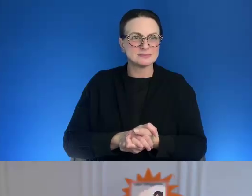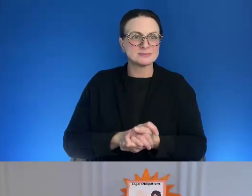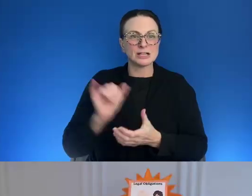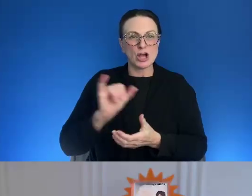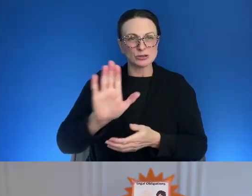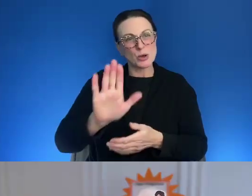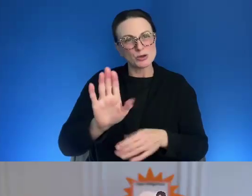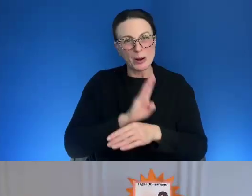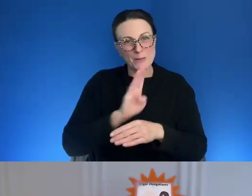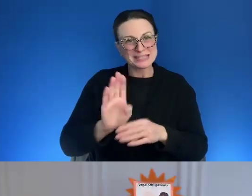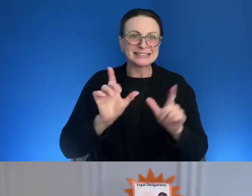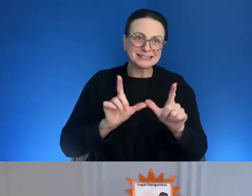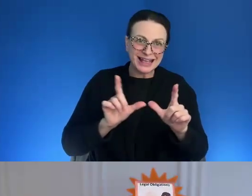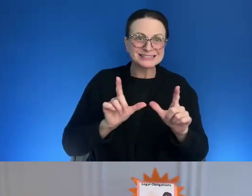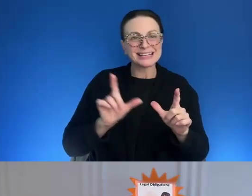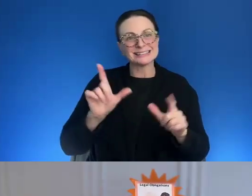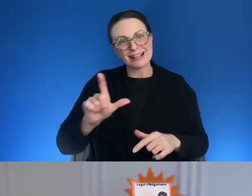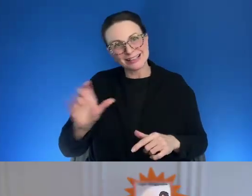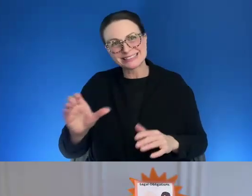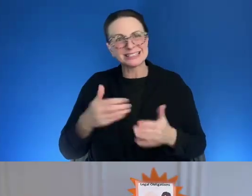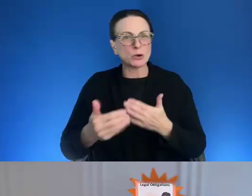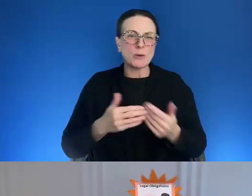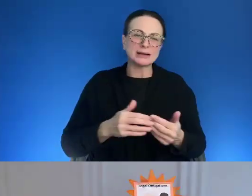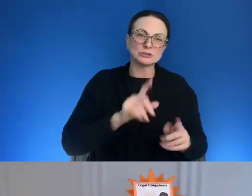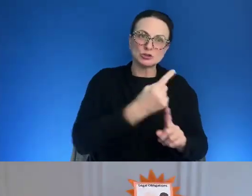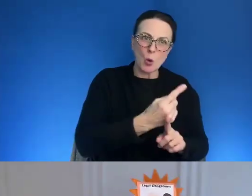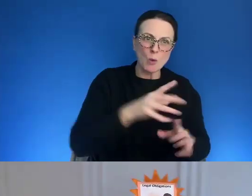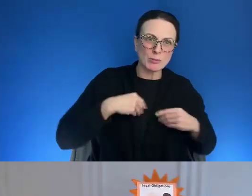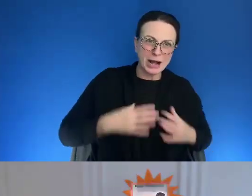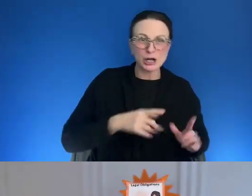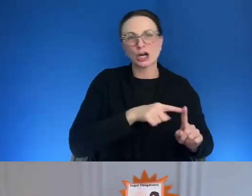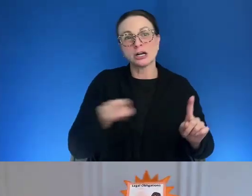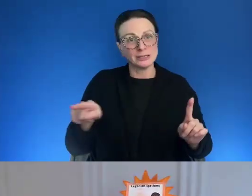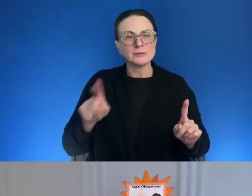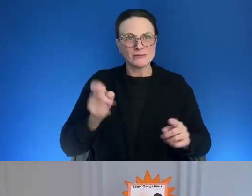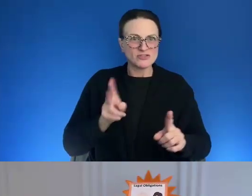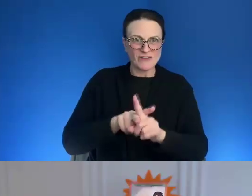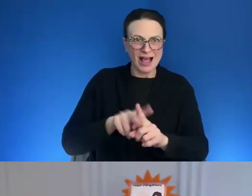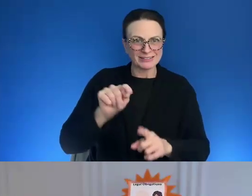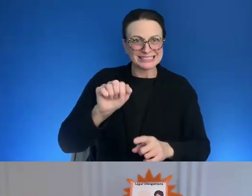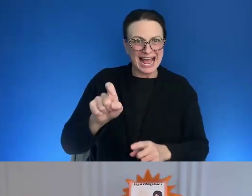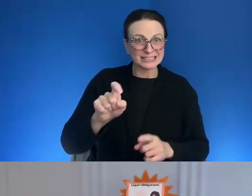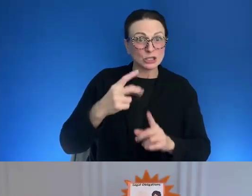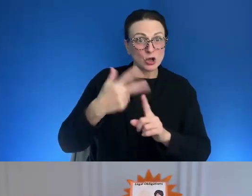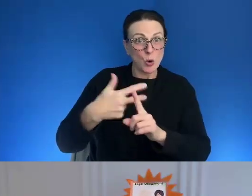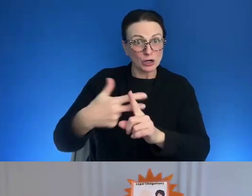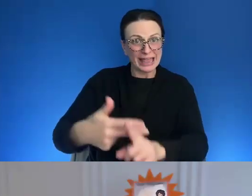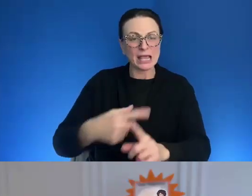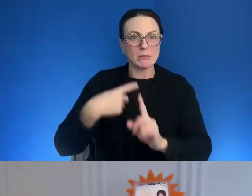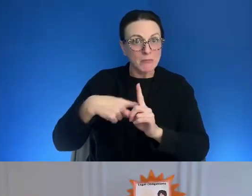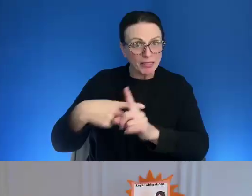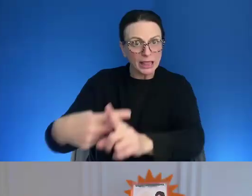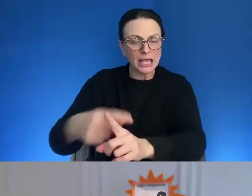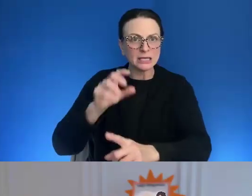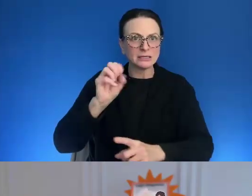own business licensing, LLC, sole proprietor. Maybe you have to file your taxes quarterly or monthly,